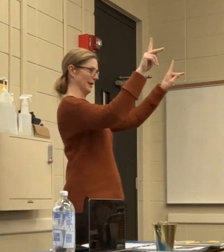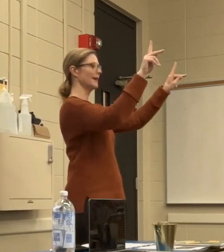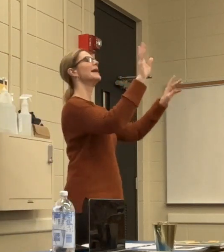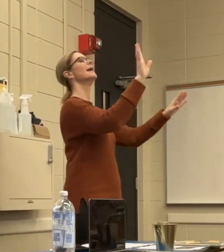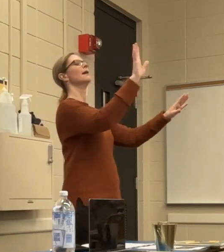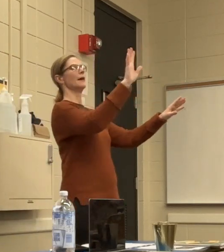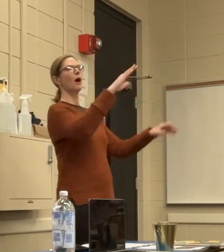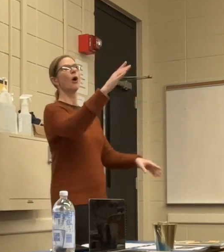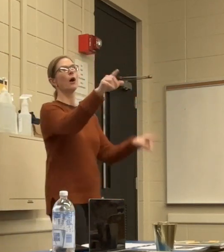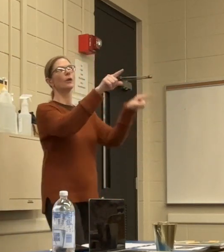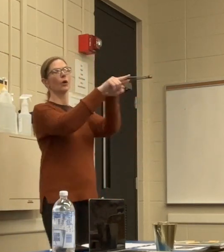Alright?